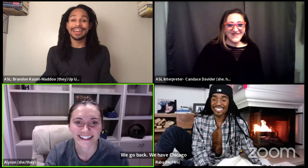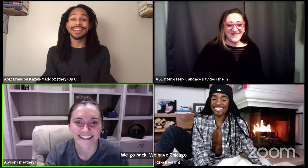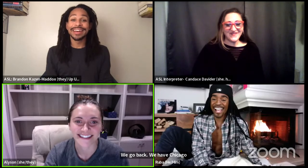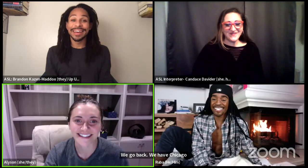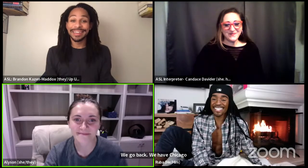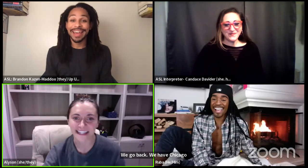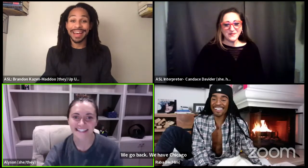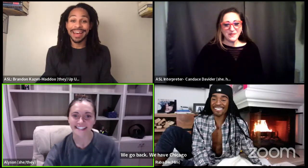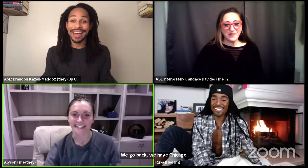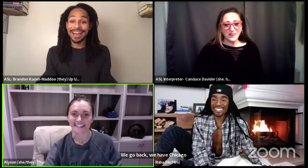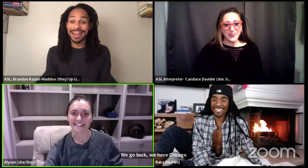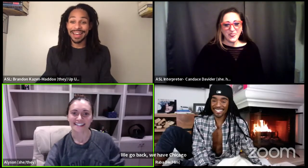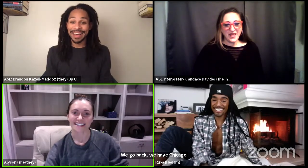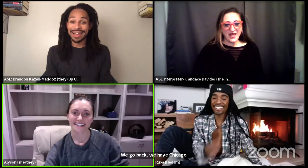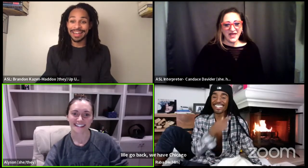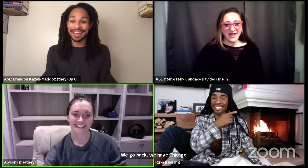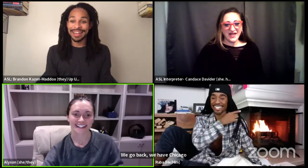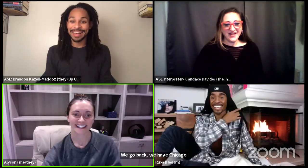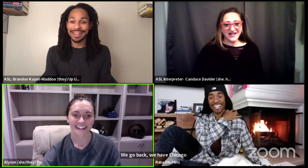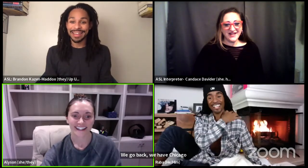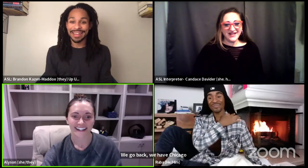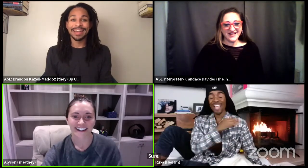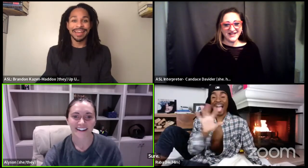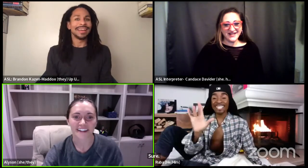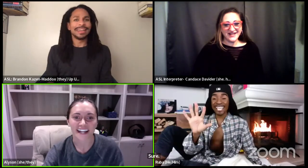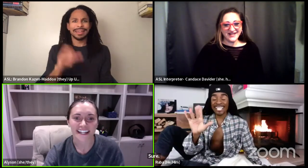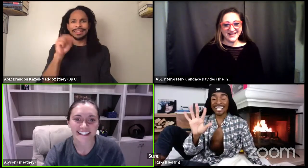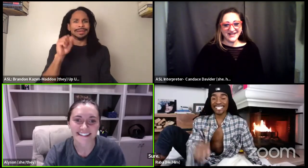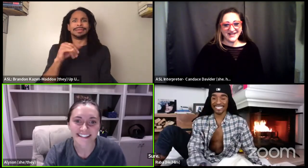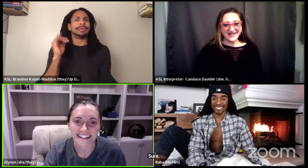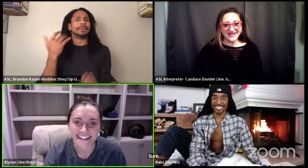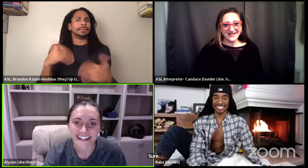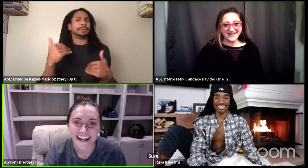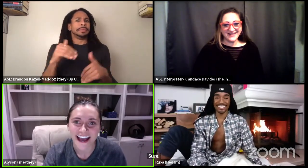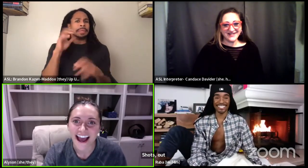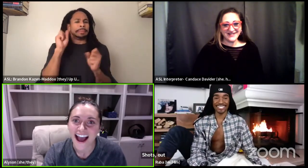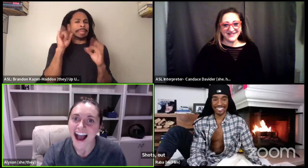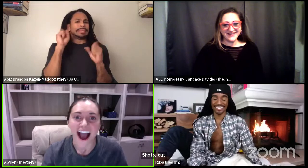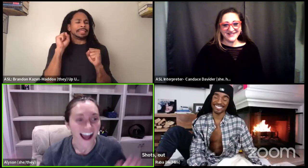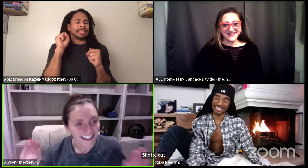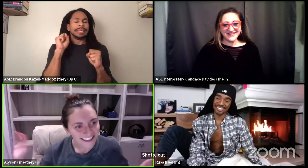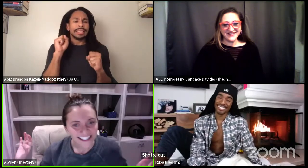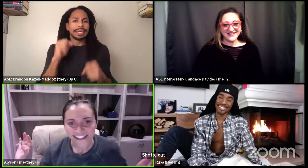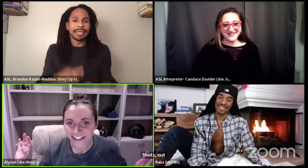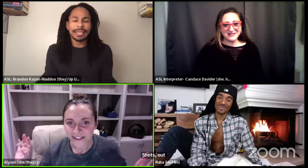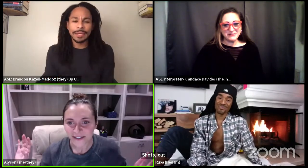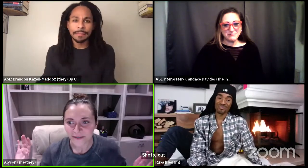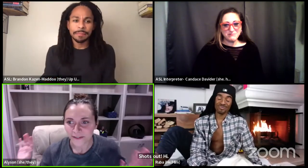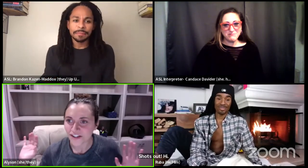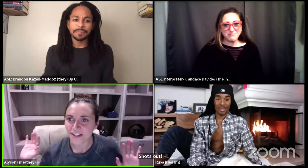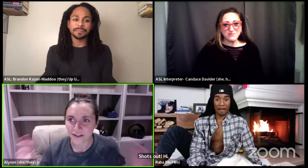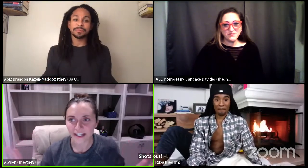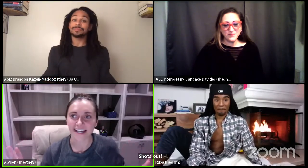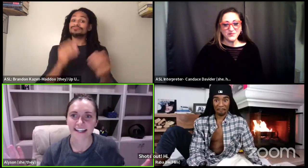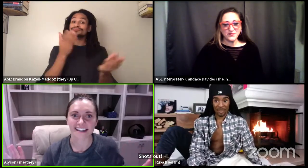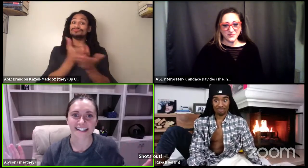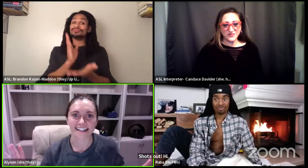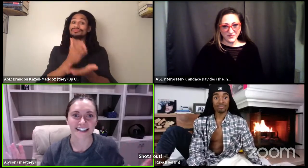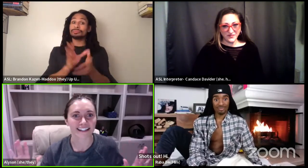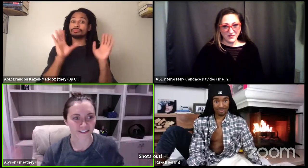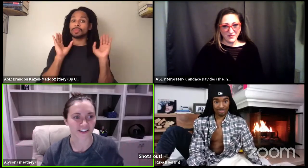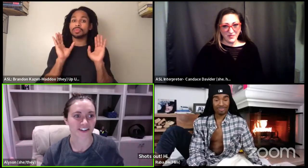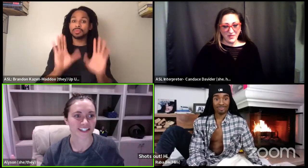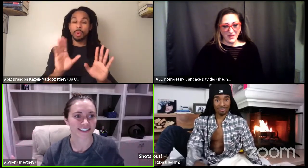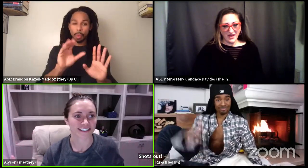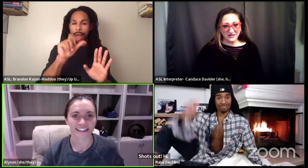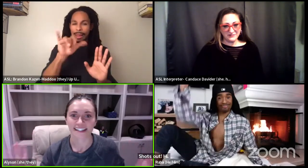Yes, this is Chi-town. amazing. All Hi. right. I think we should go ahead